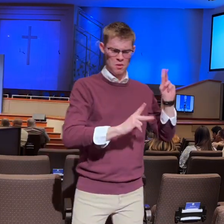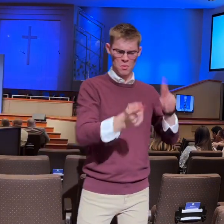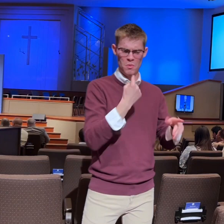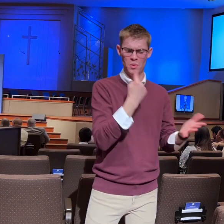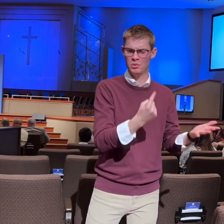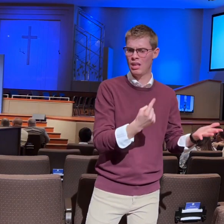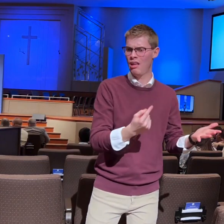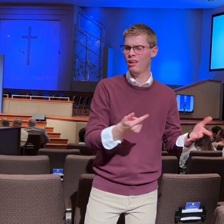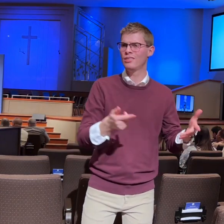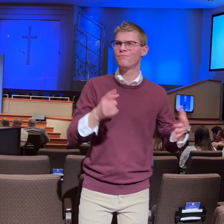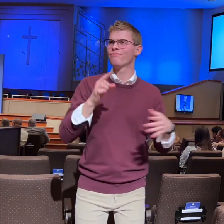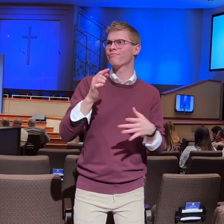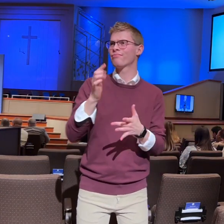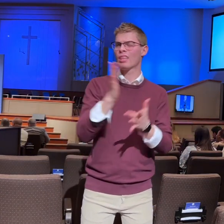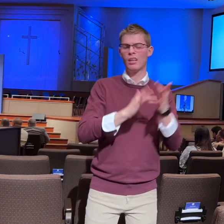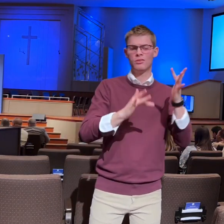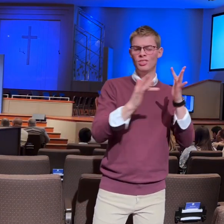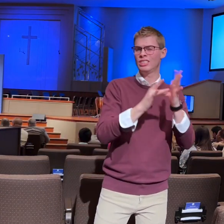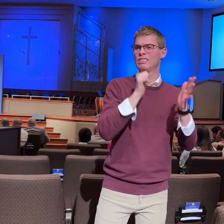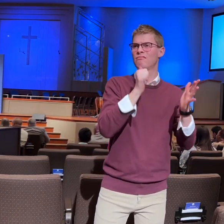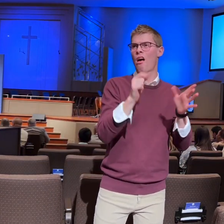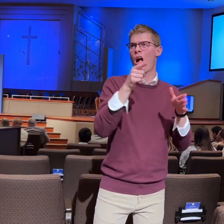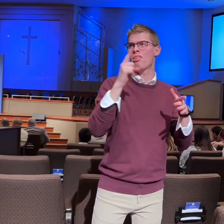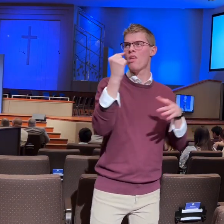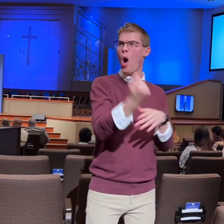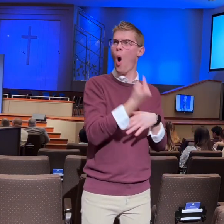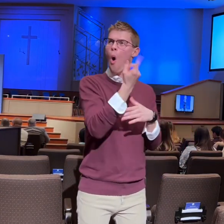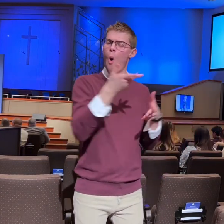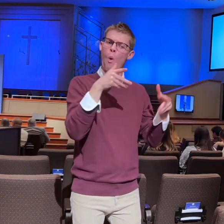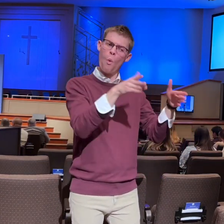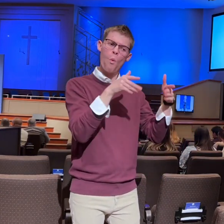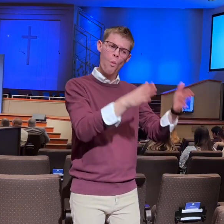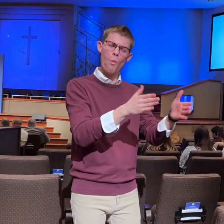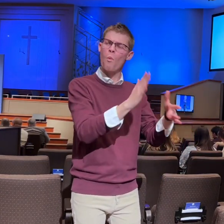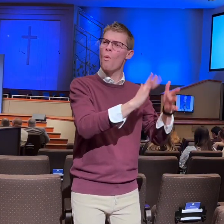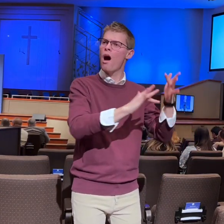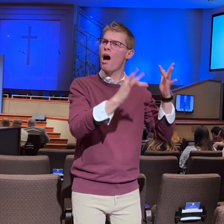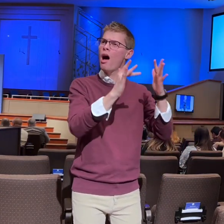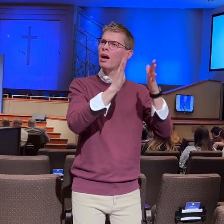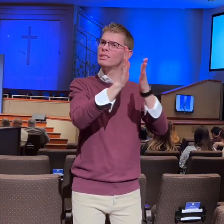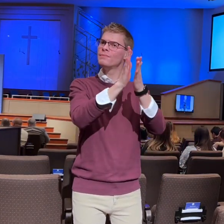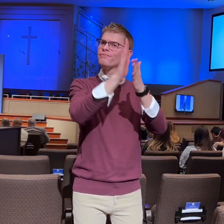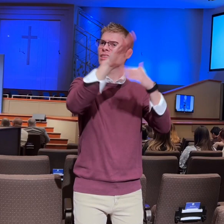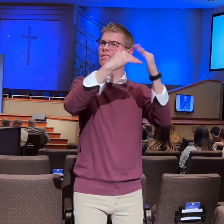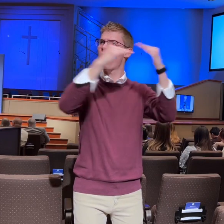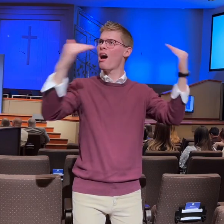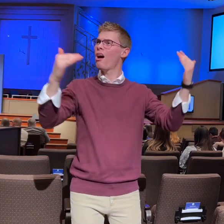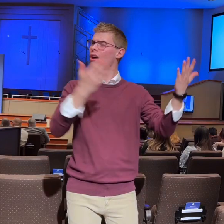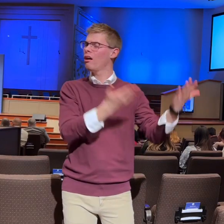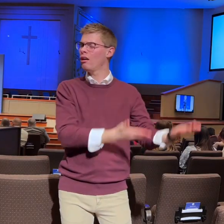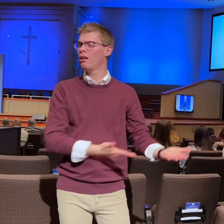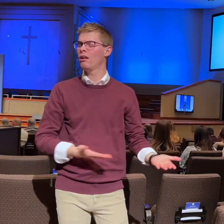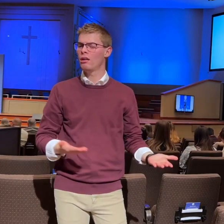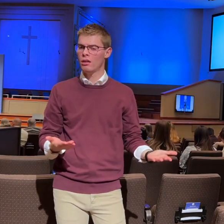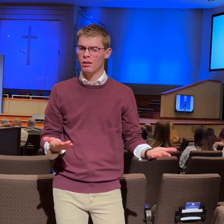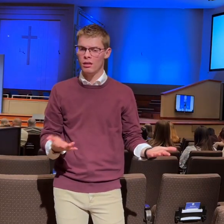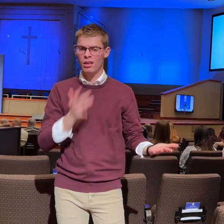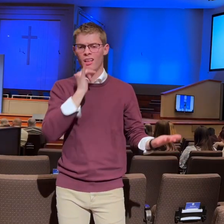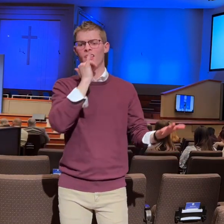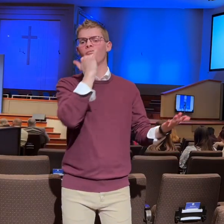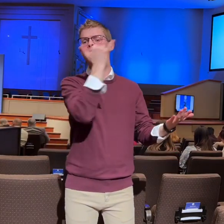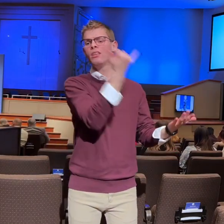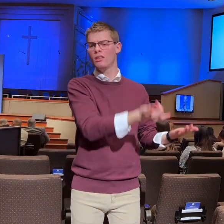salvation, even in what were considered at one time soundly fundamental denominations or churches. So, we see the description of